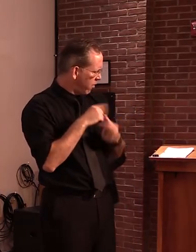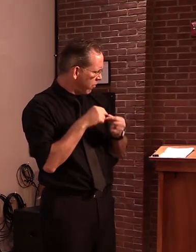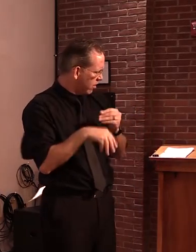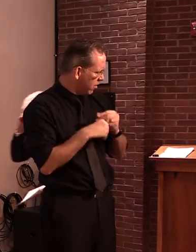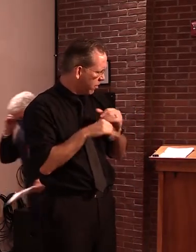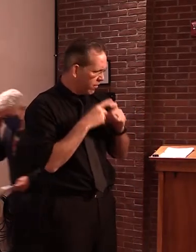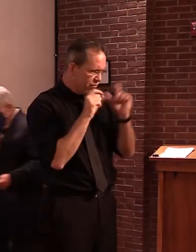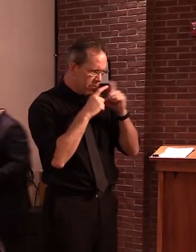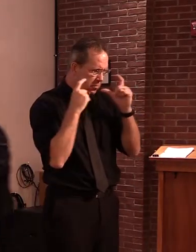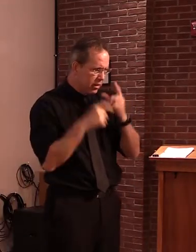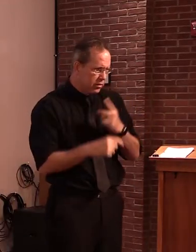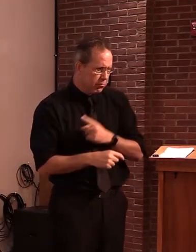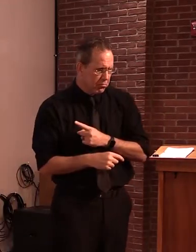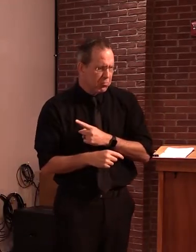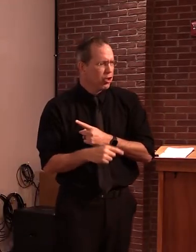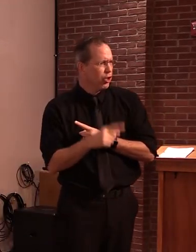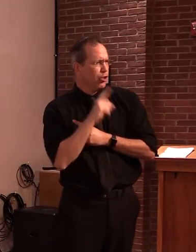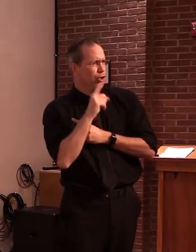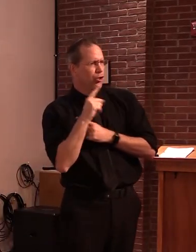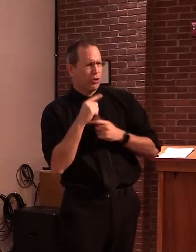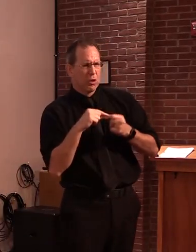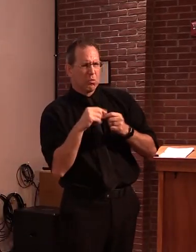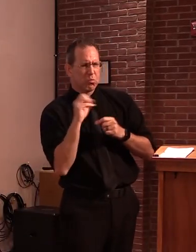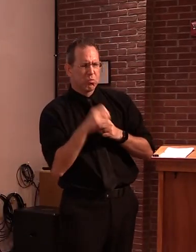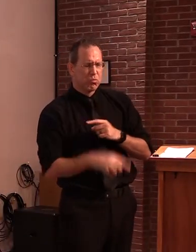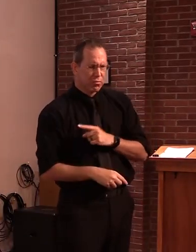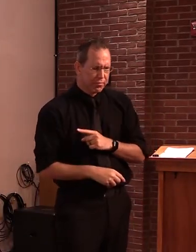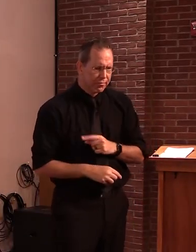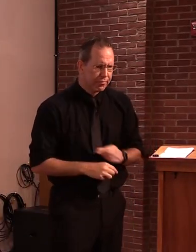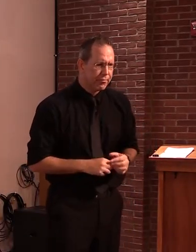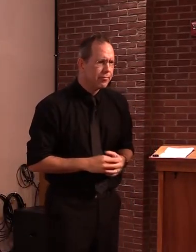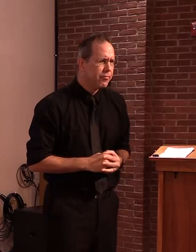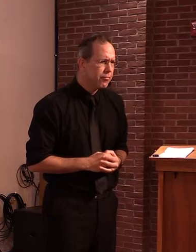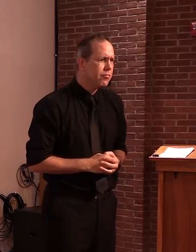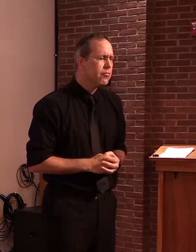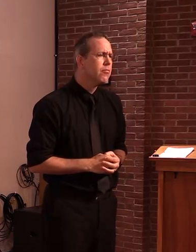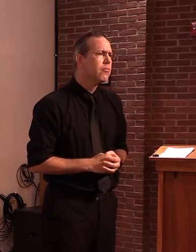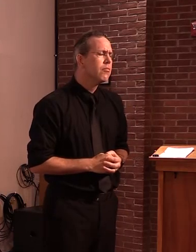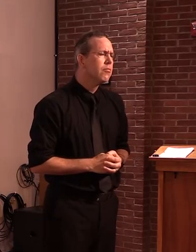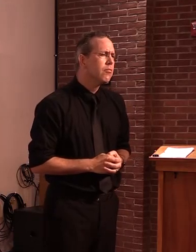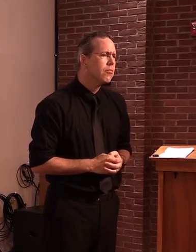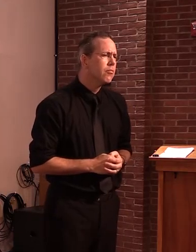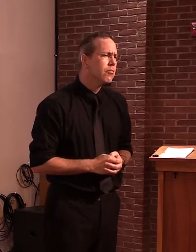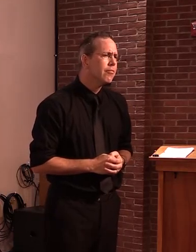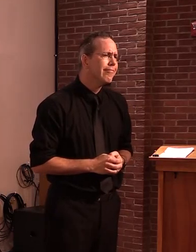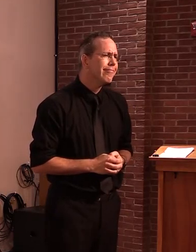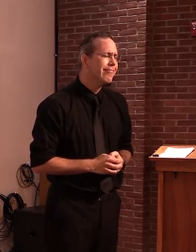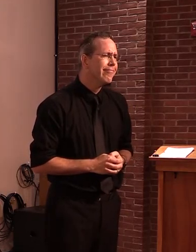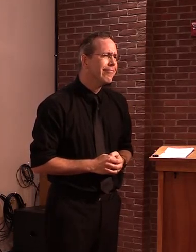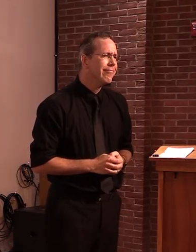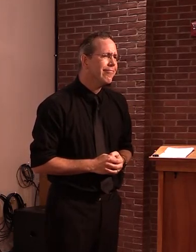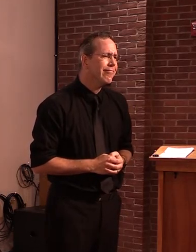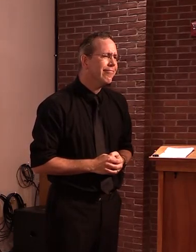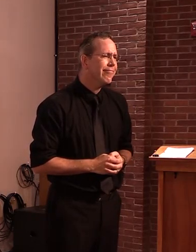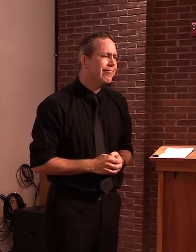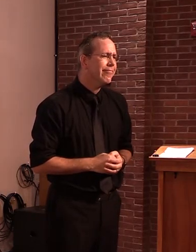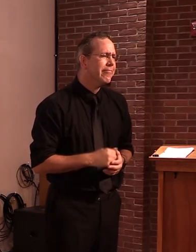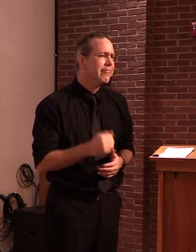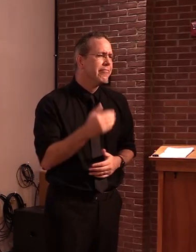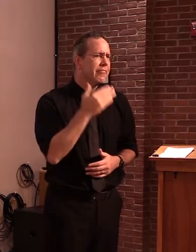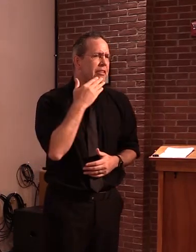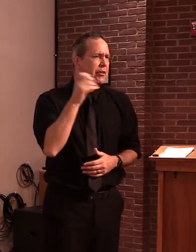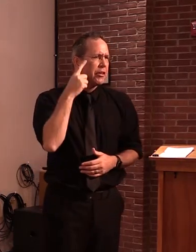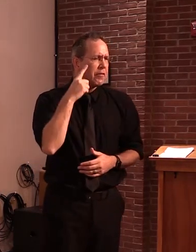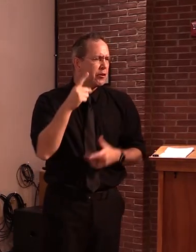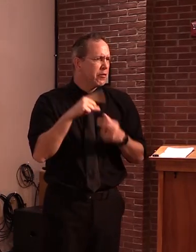elaborate. Chris, thank you for the question. It's